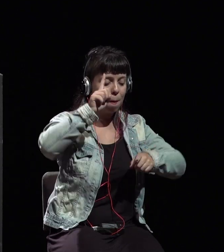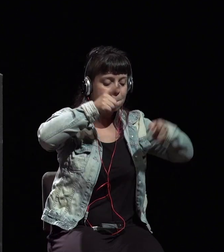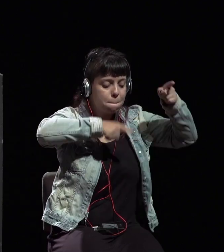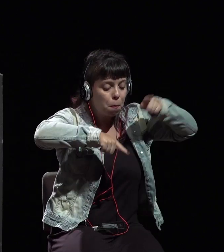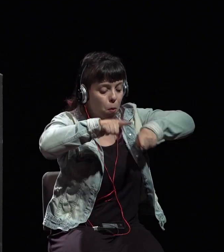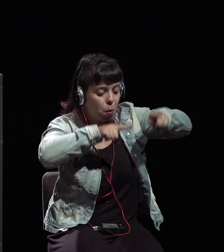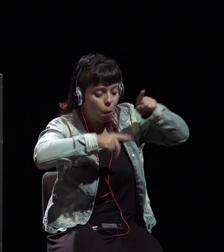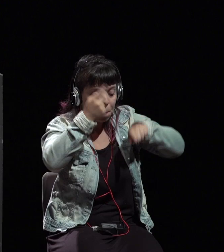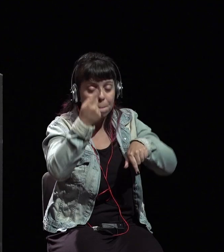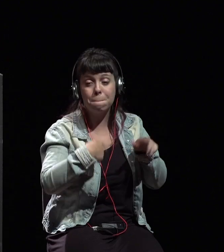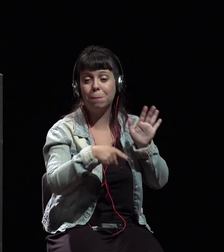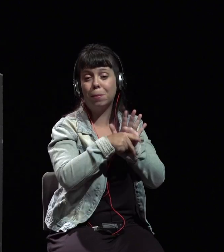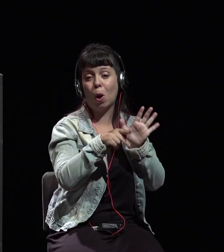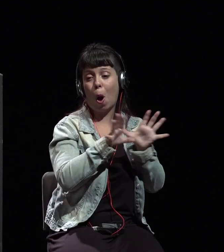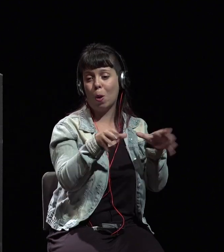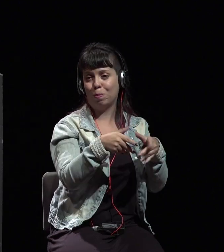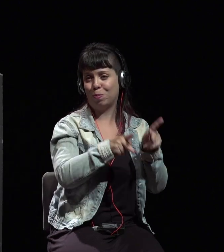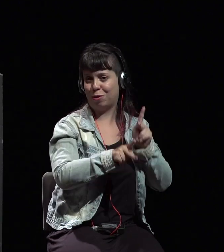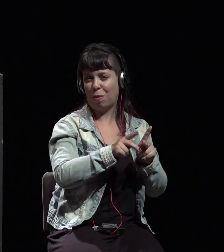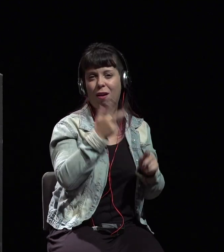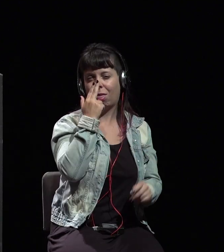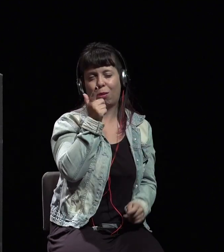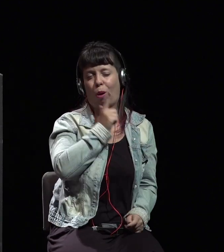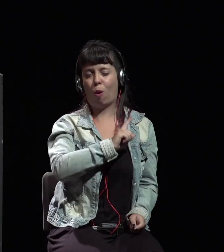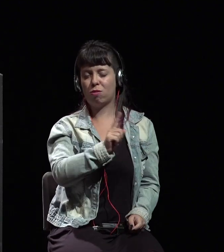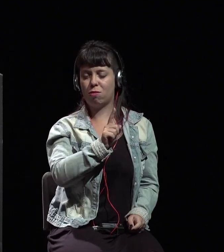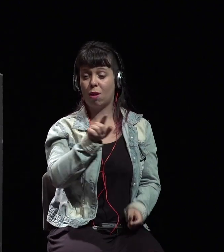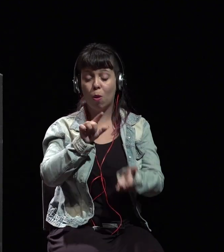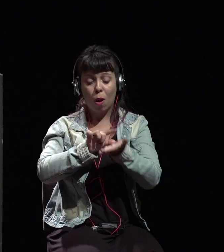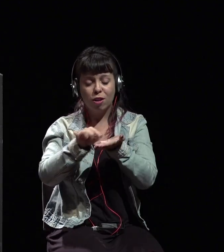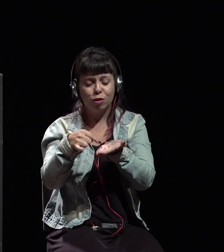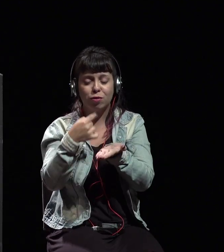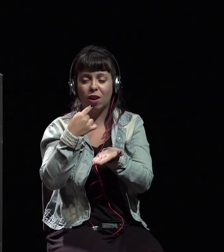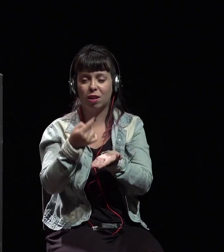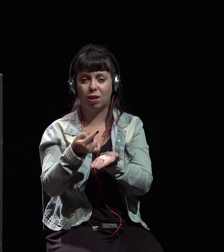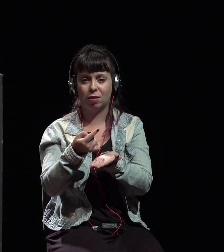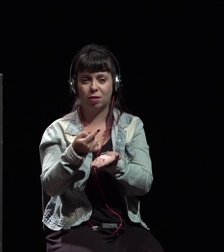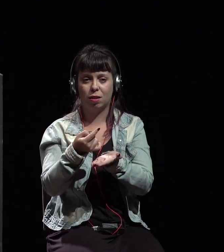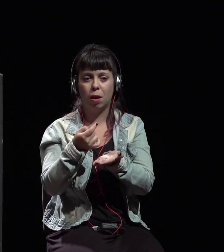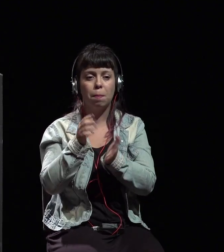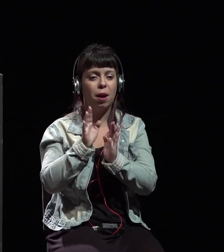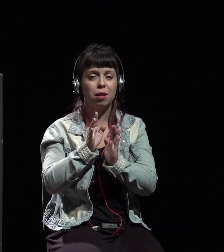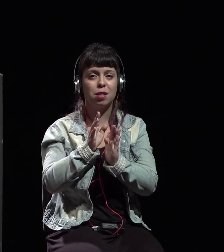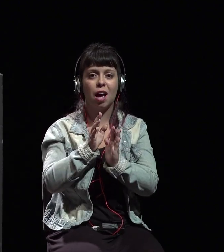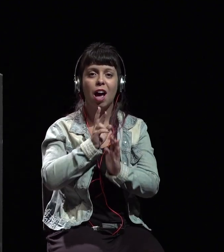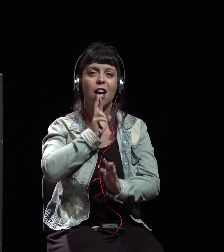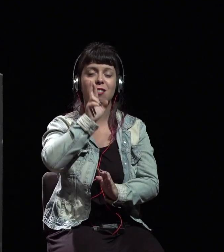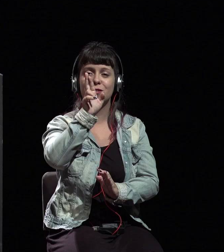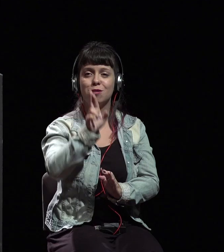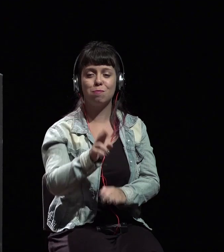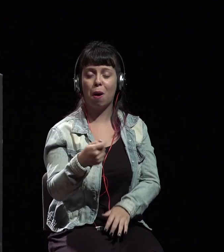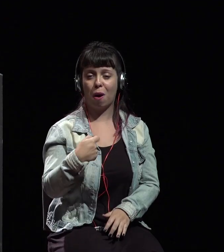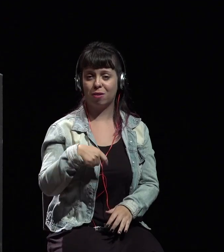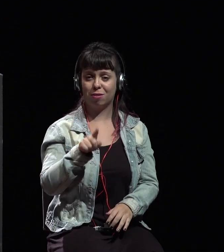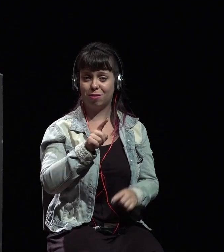previous gallery, but we needed it also to be there, so this wasn't just a hagiography of Samuel Chapman Armstrong.